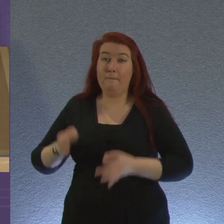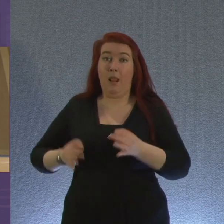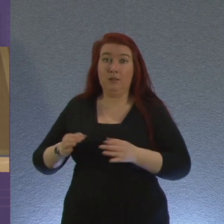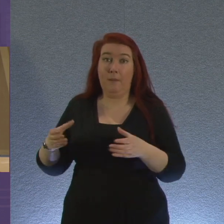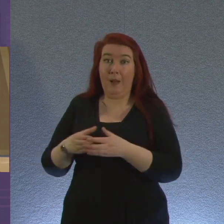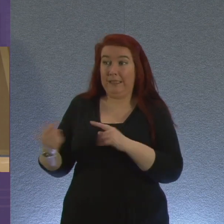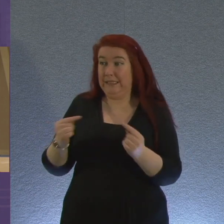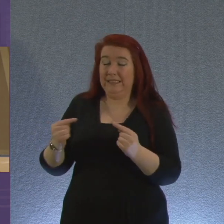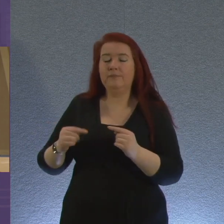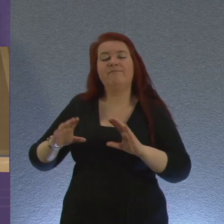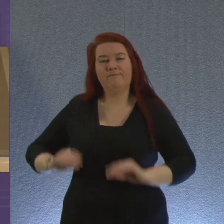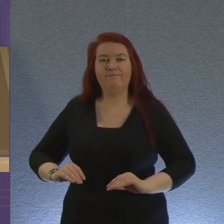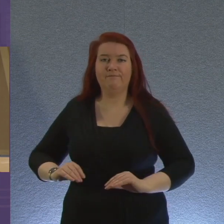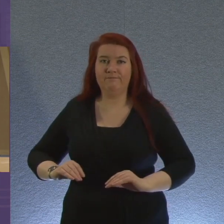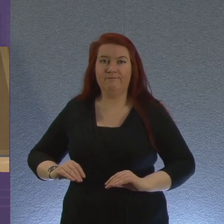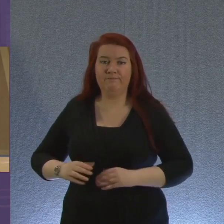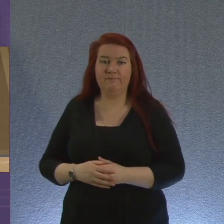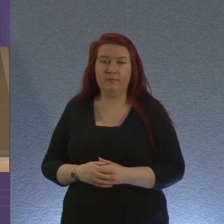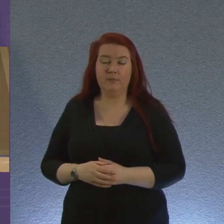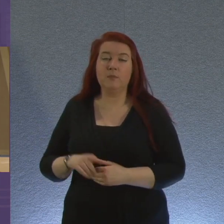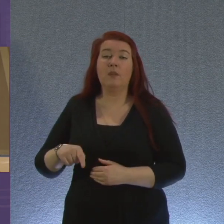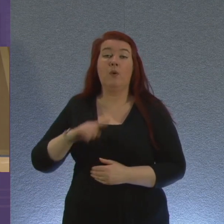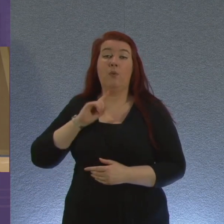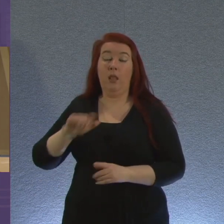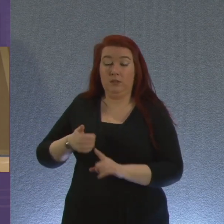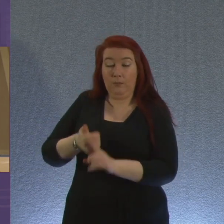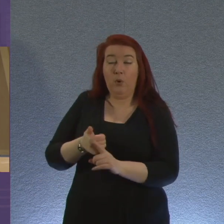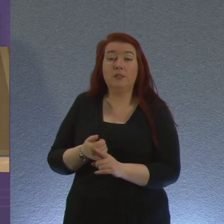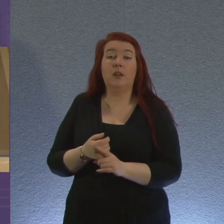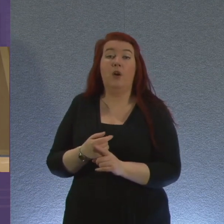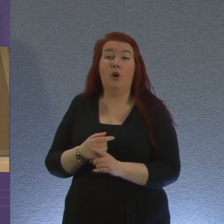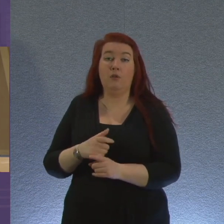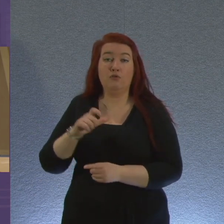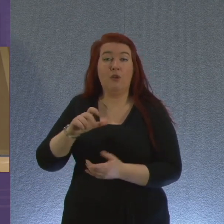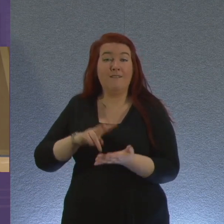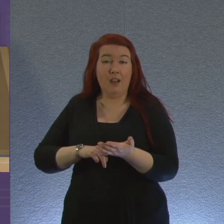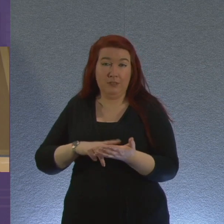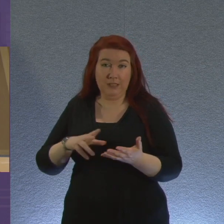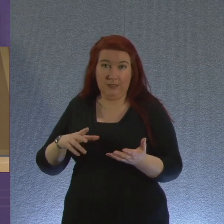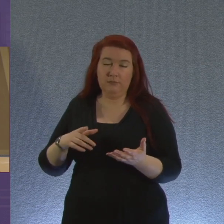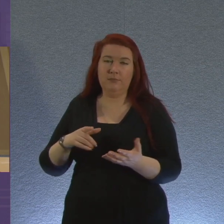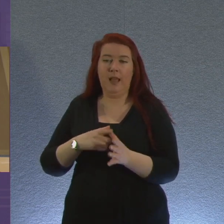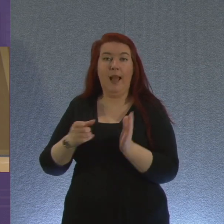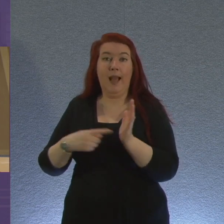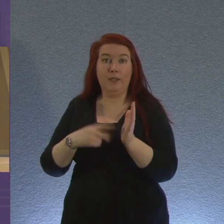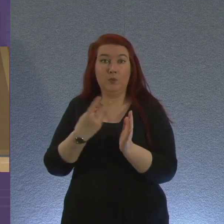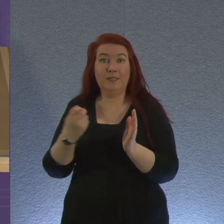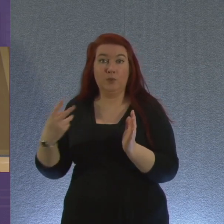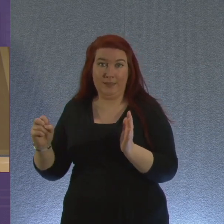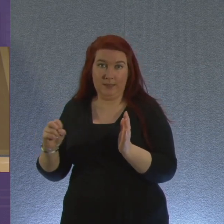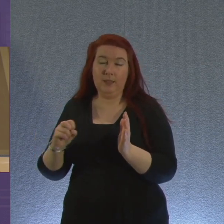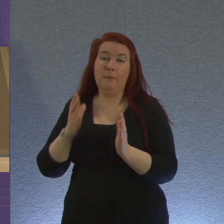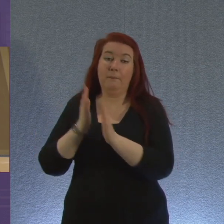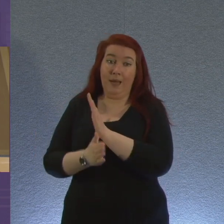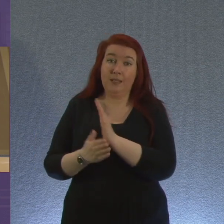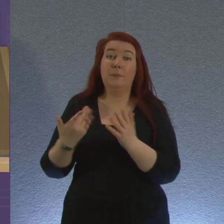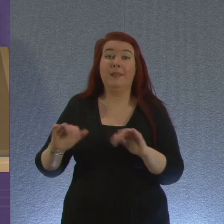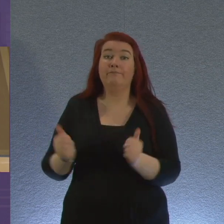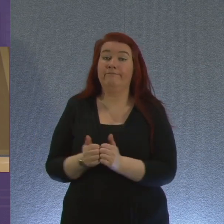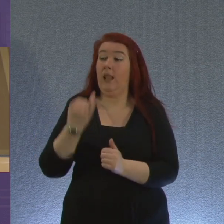bill complements and supplements the Coronavirus Act 2020 passed by the UK Parliament and to which the Scottish Parliament gave its consent last